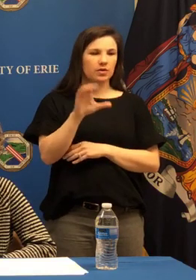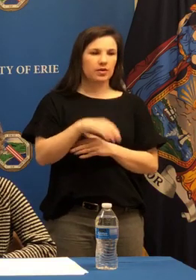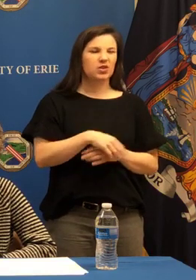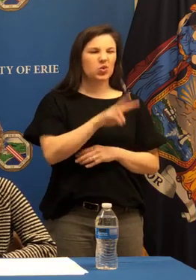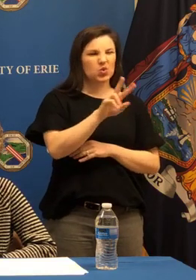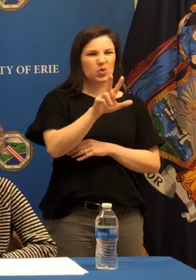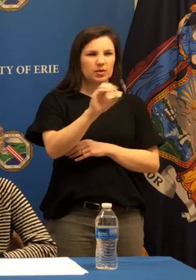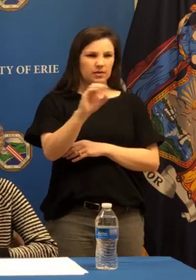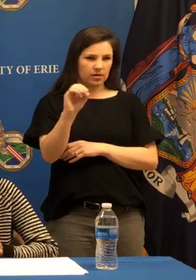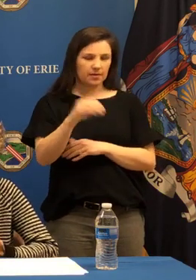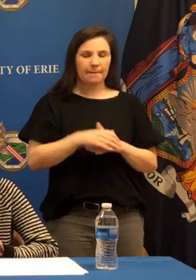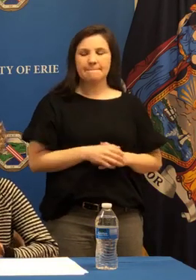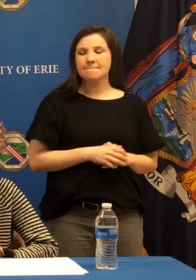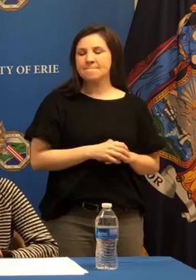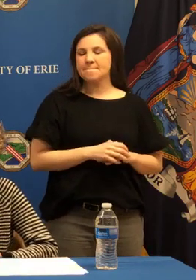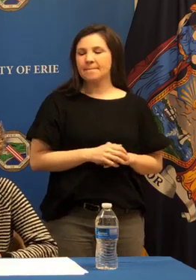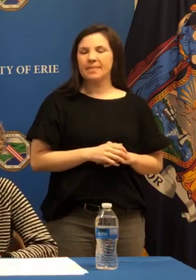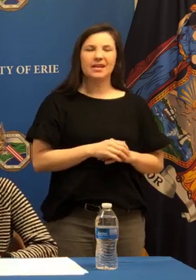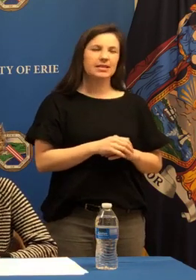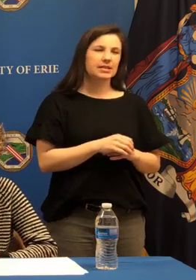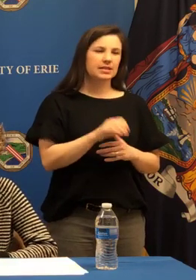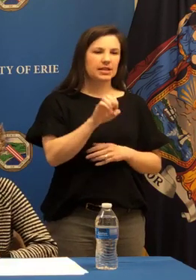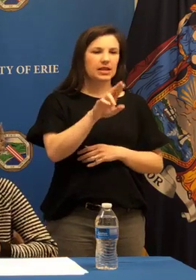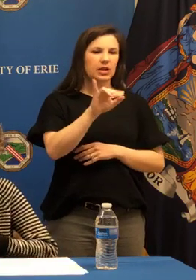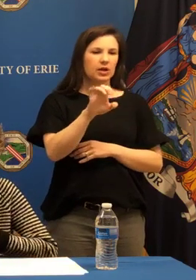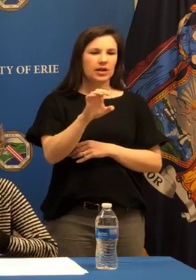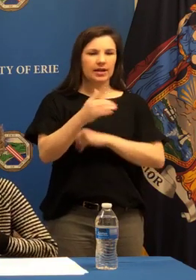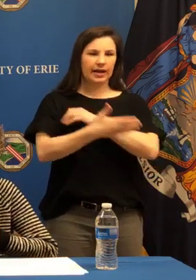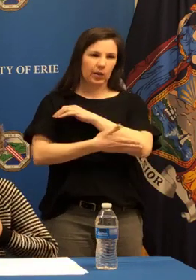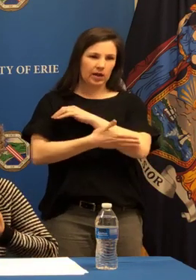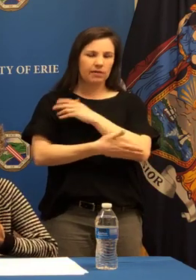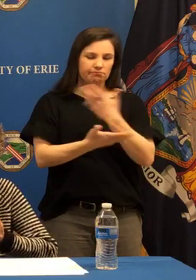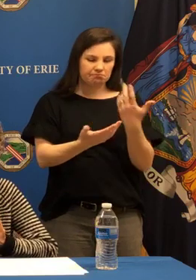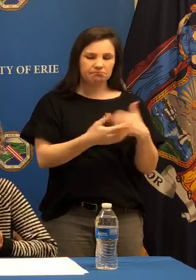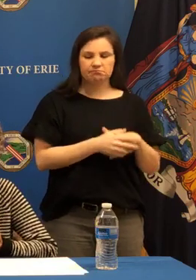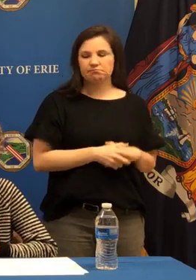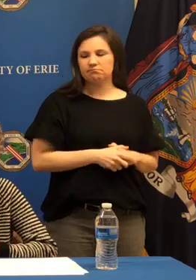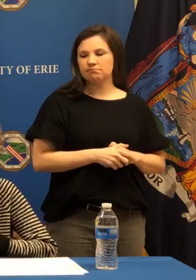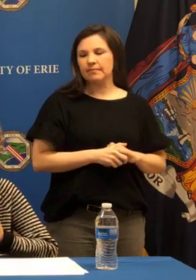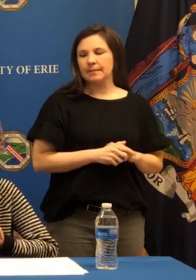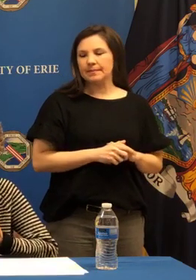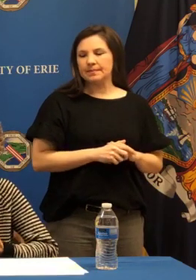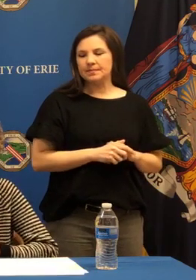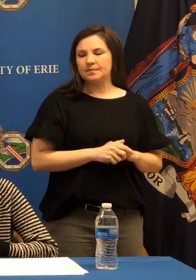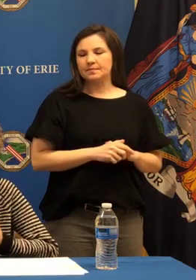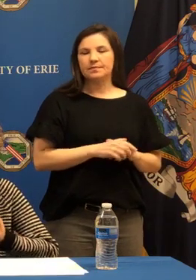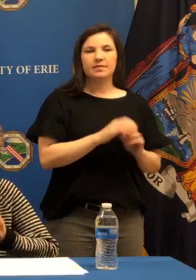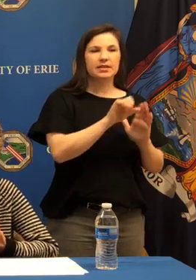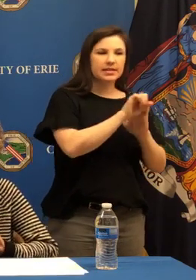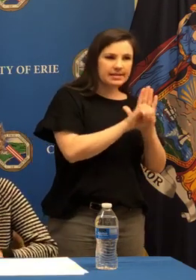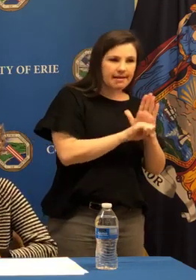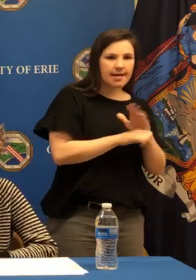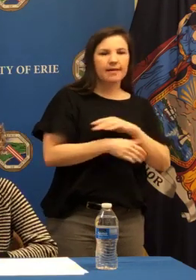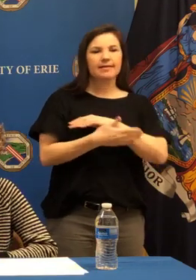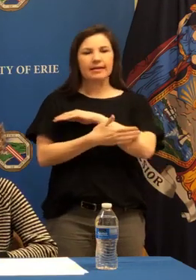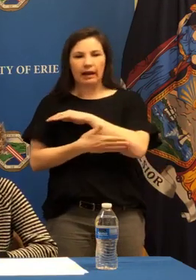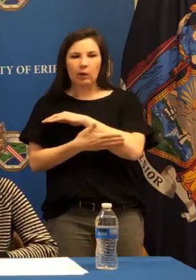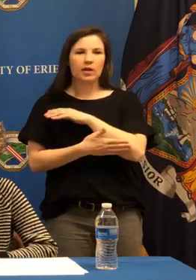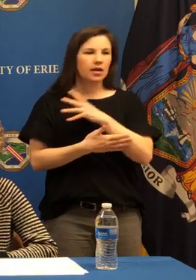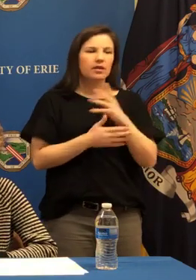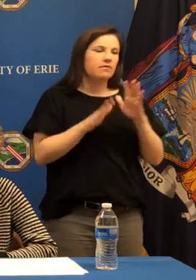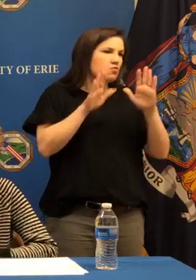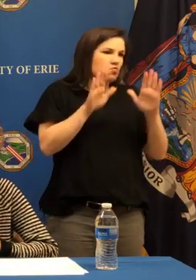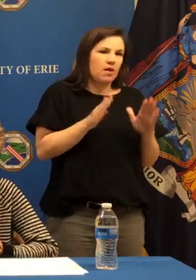716-858-2300 for Erie County. Again, the state and the county has great resources